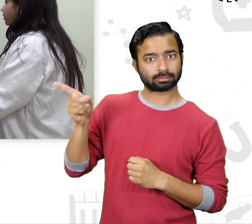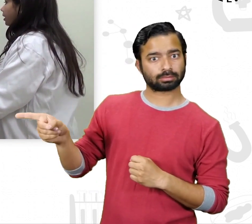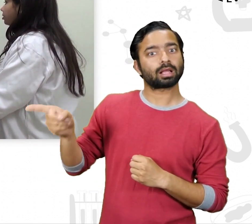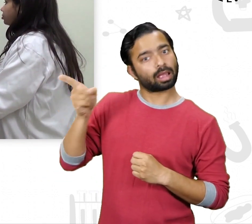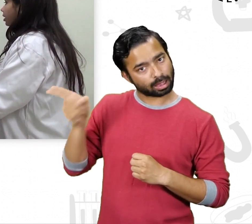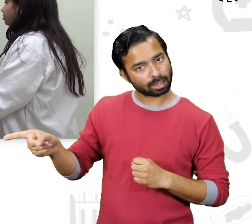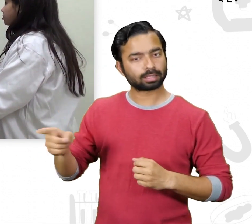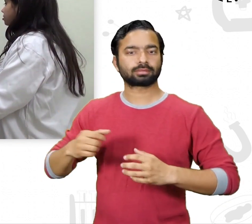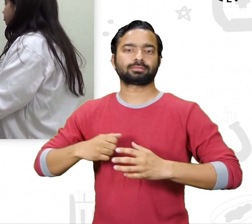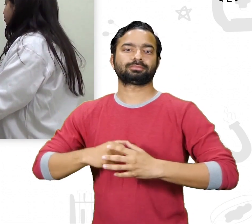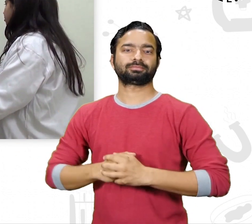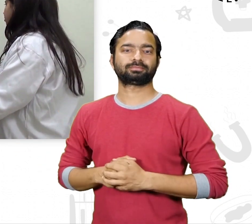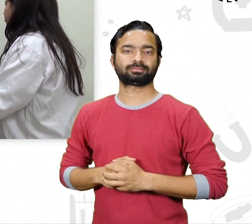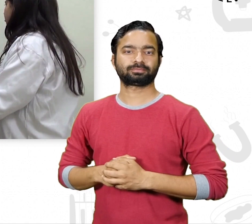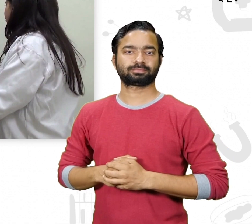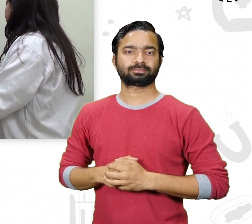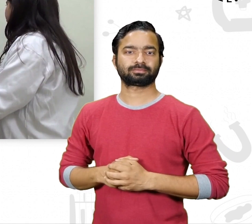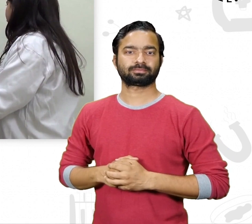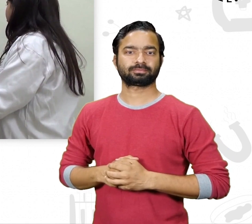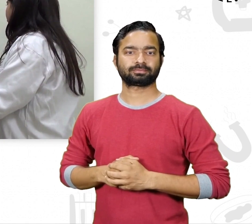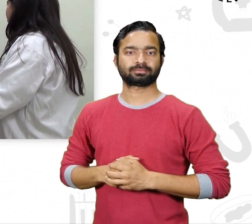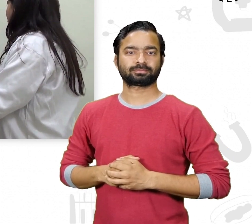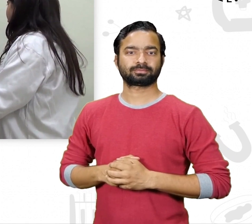And make the channels.